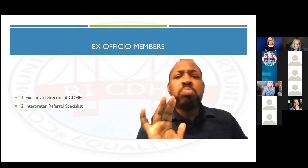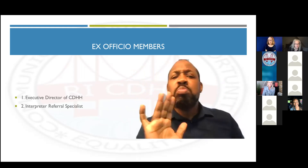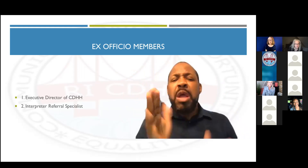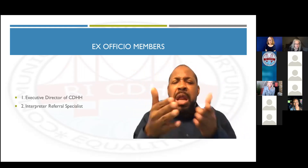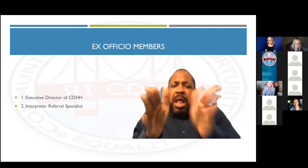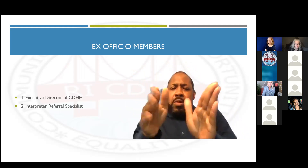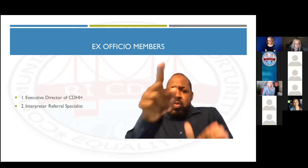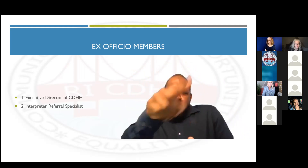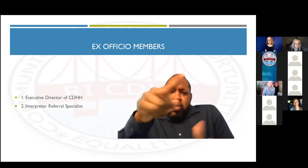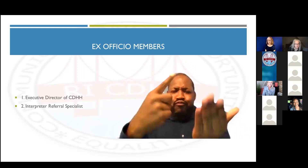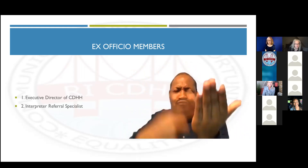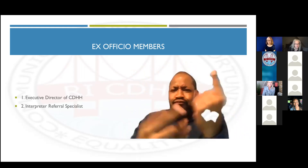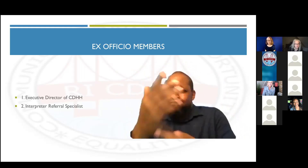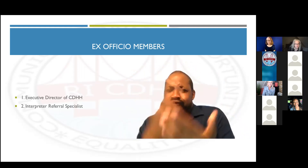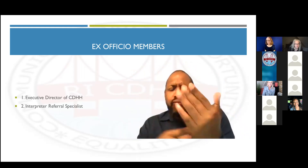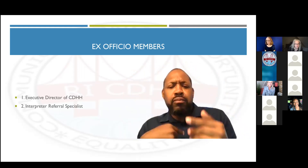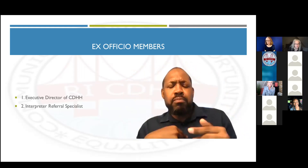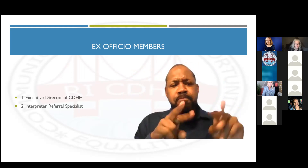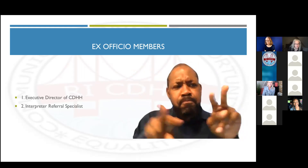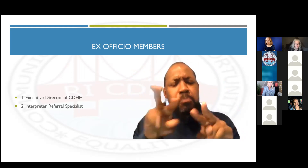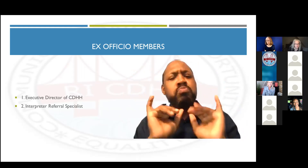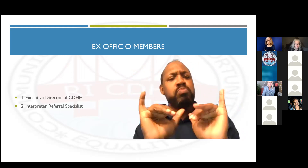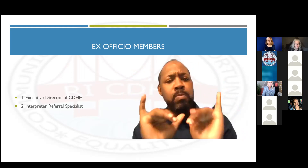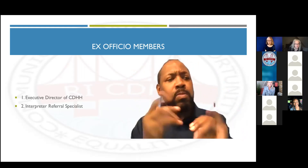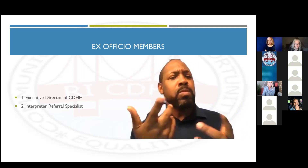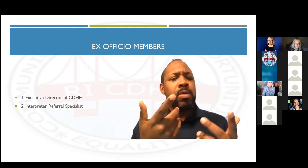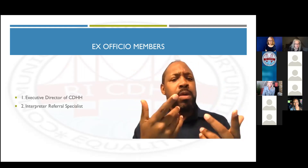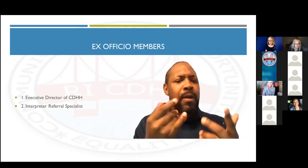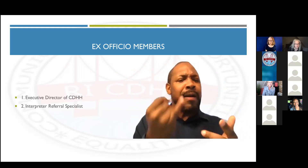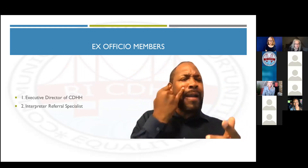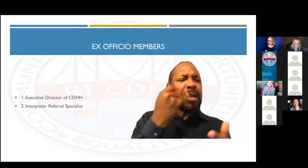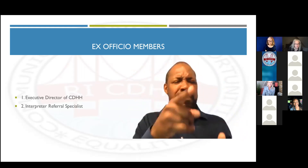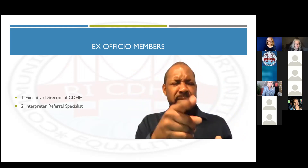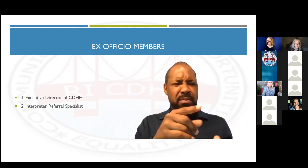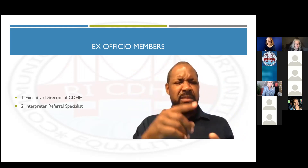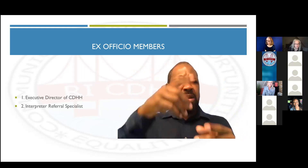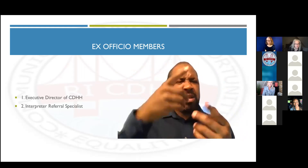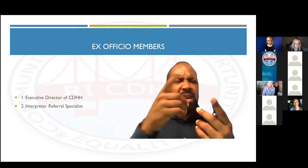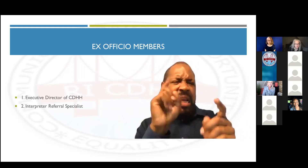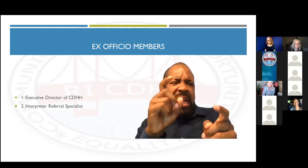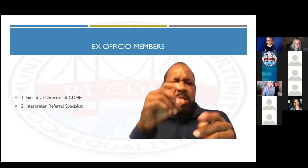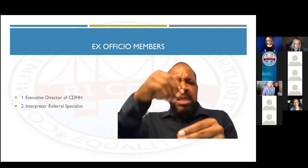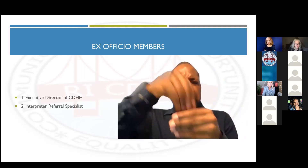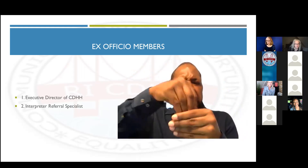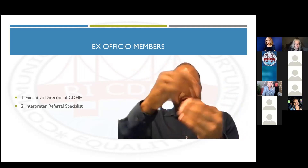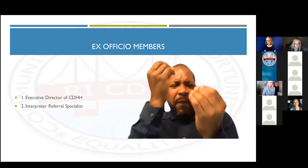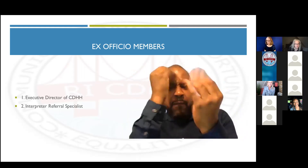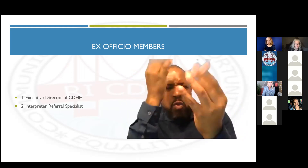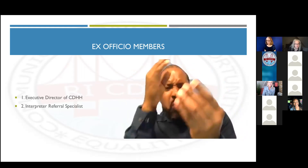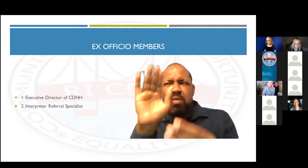conversation. And that you will be allowed to discuss freely whatever topics you've come up with. If